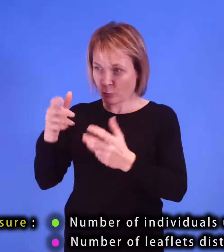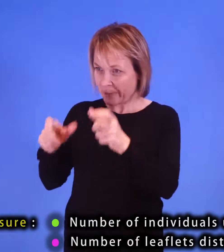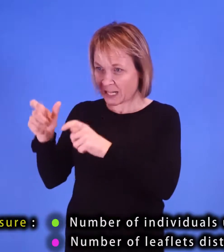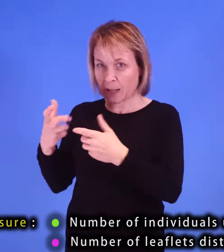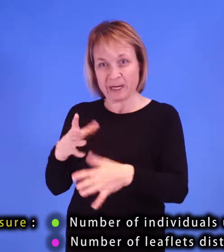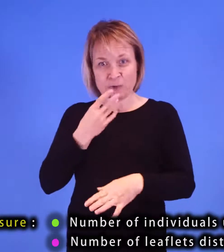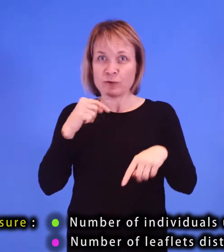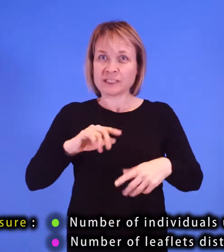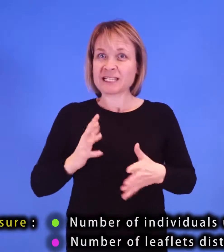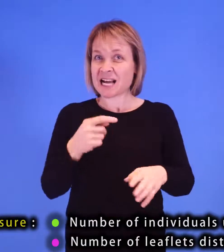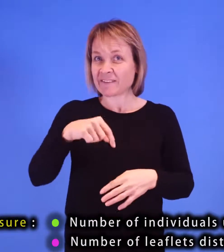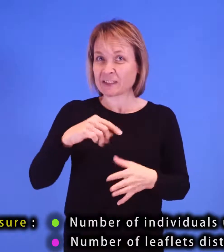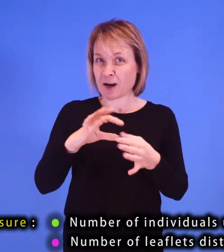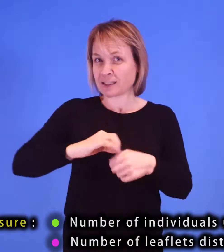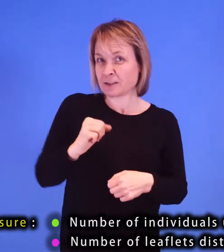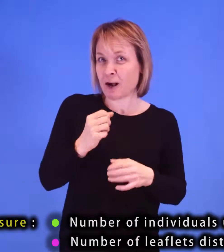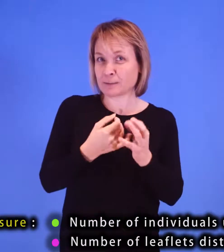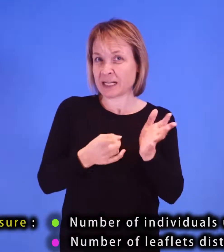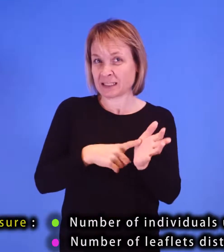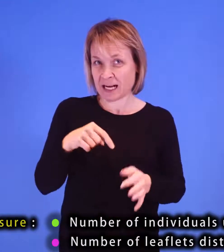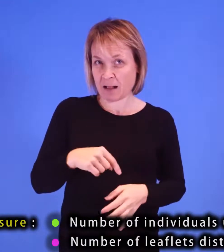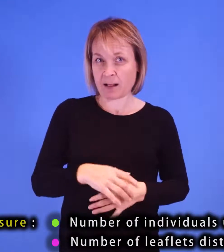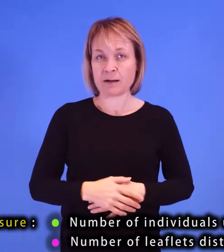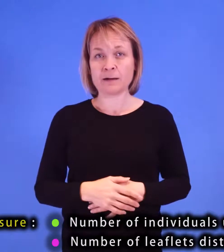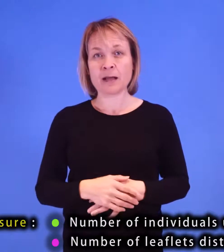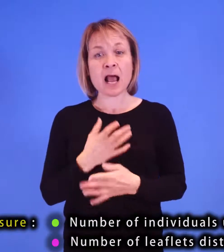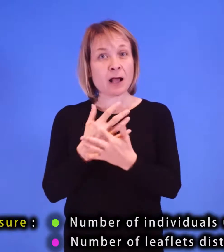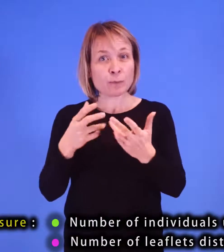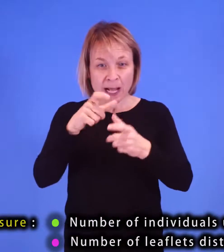Number of individuals using service and number of leaflets distributed.